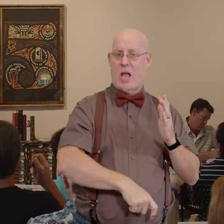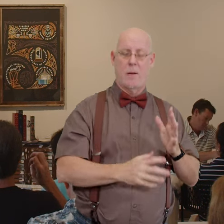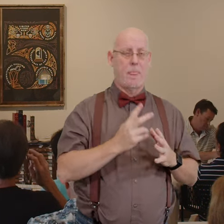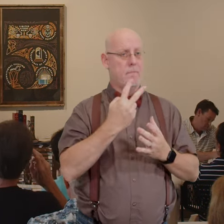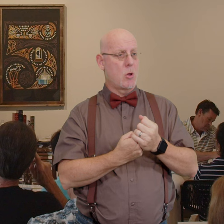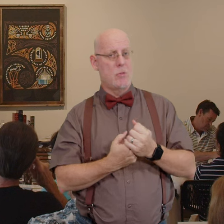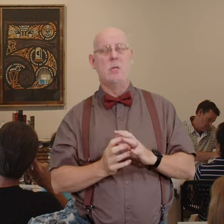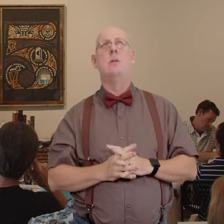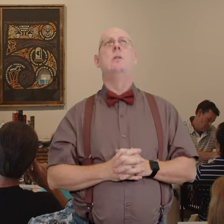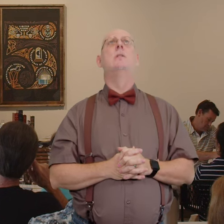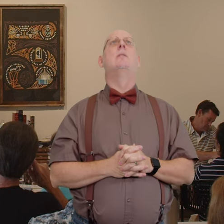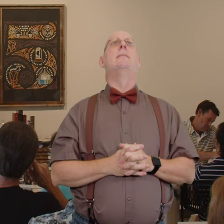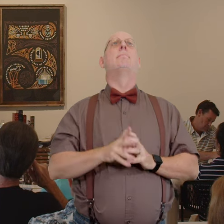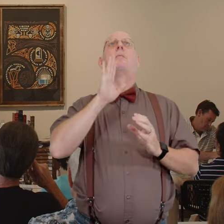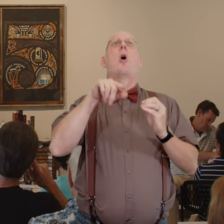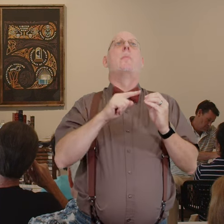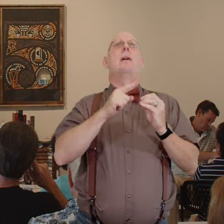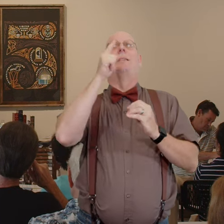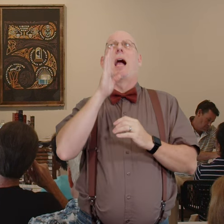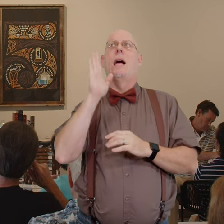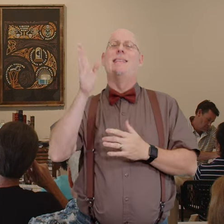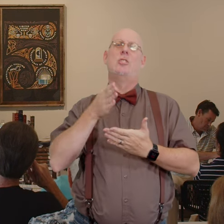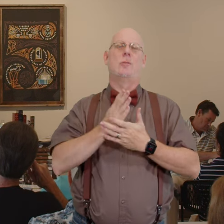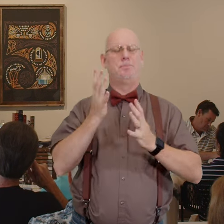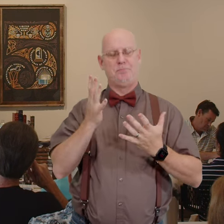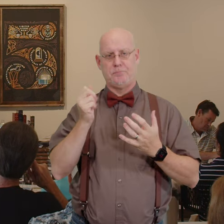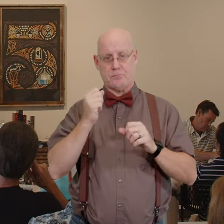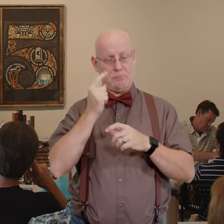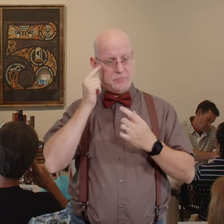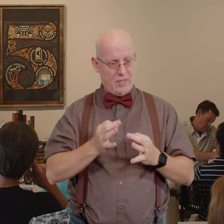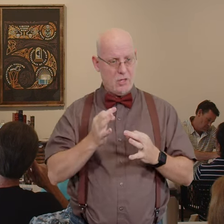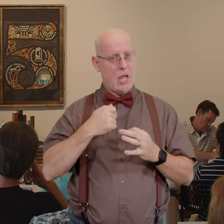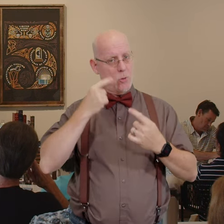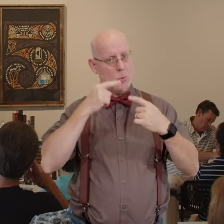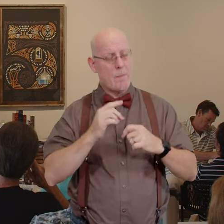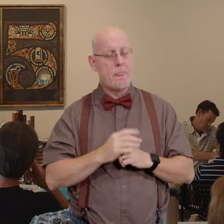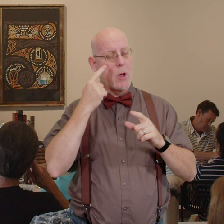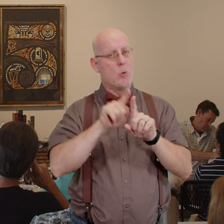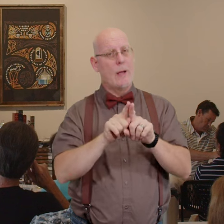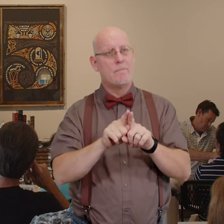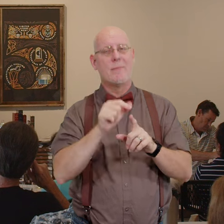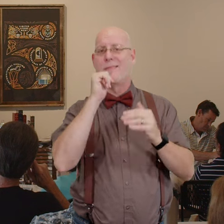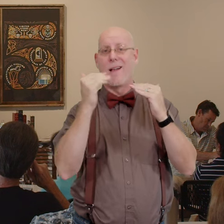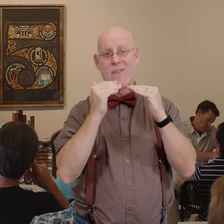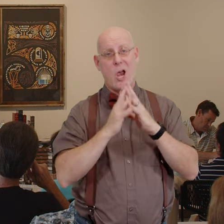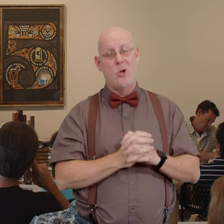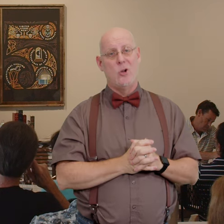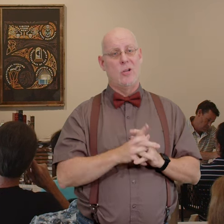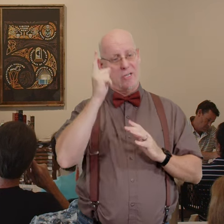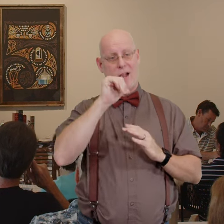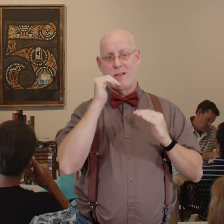a fine, both. When we talk about God, you should make the argument, and I would completely agree with you, that it's not